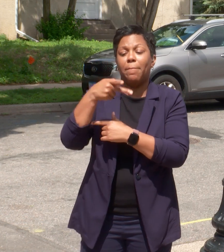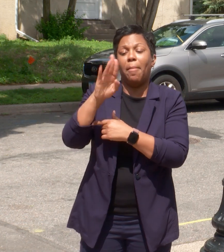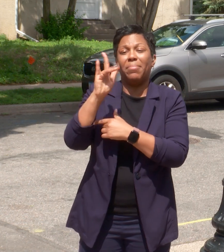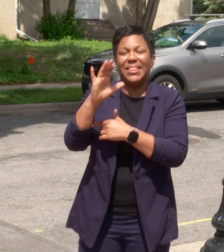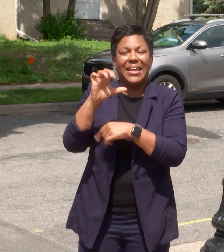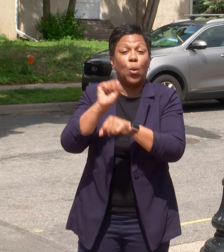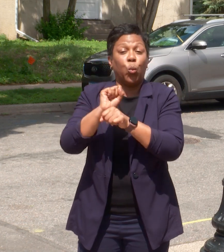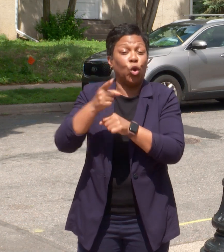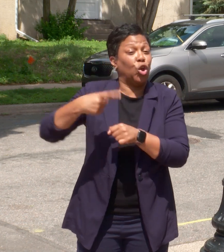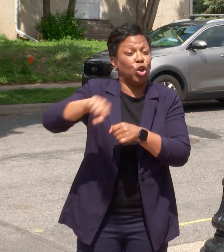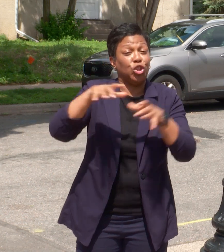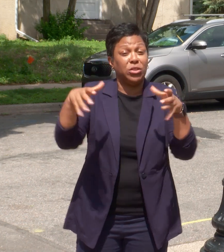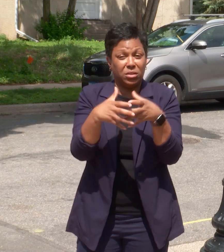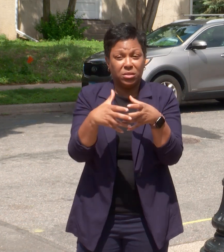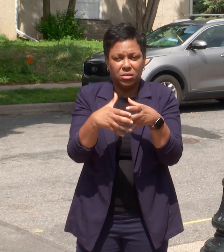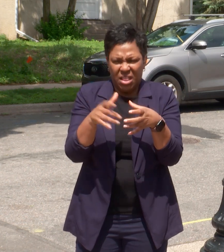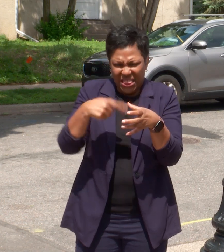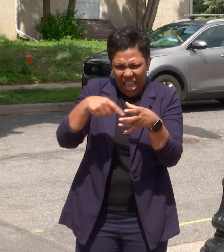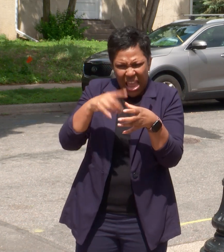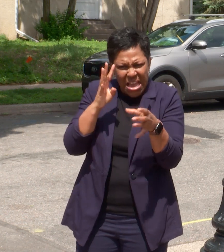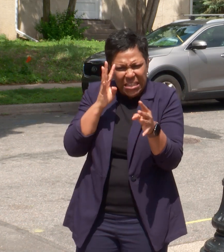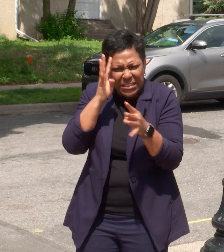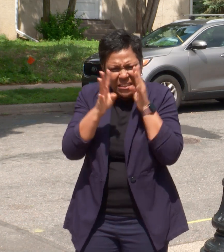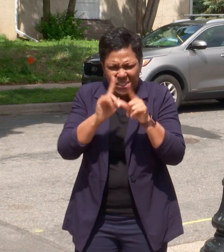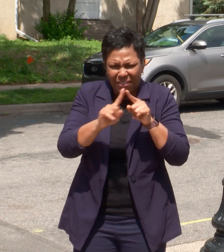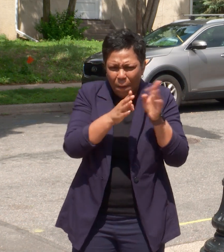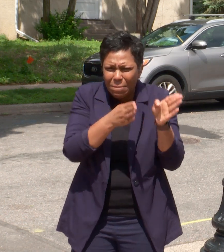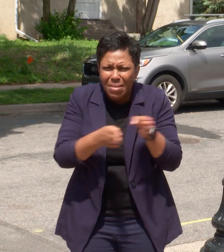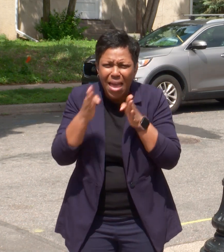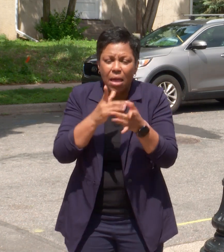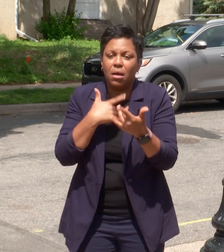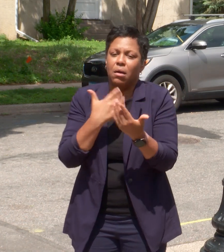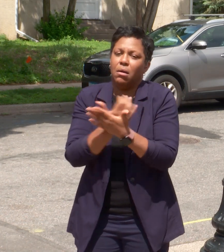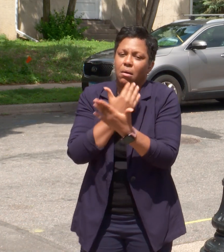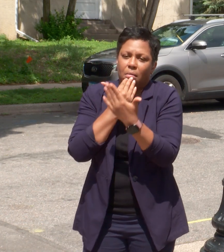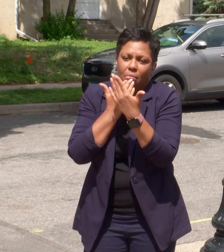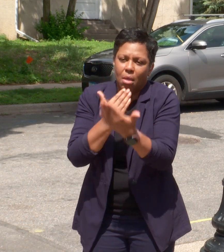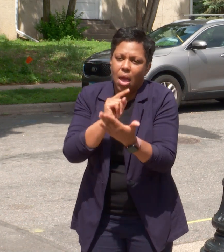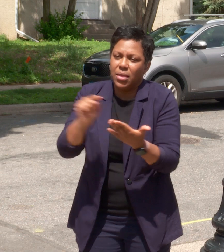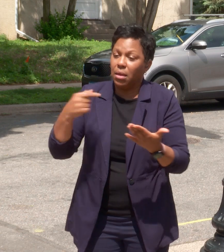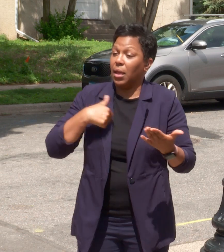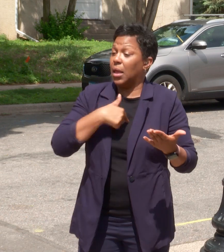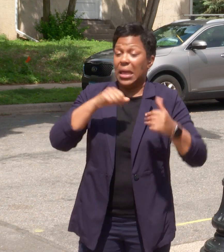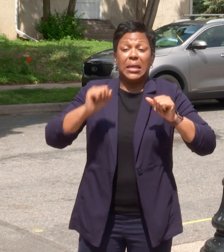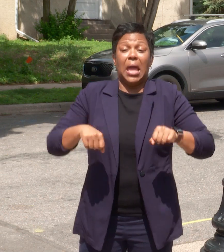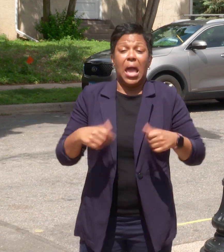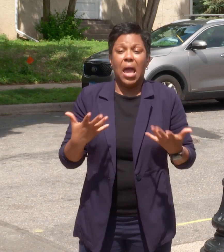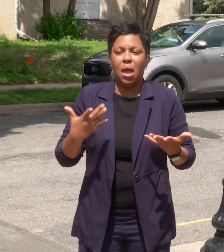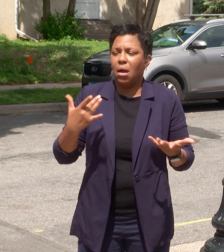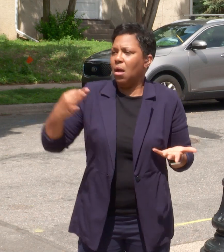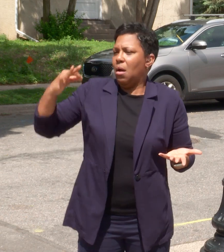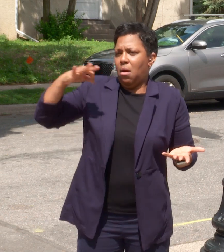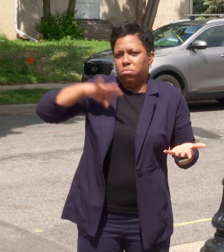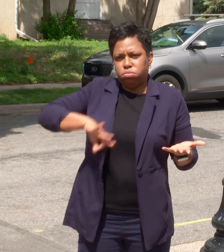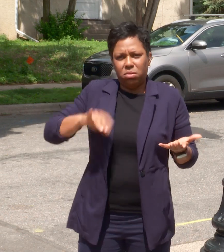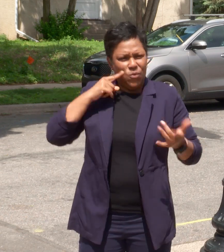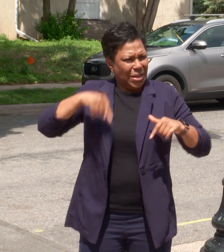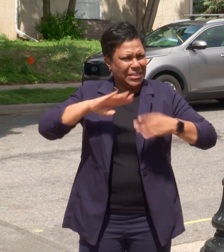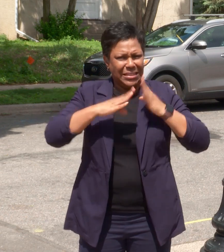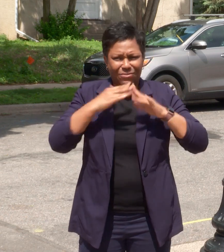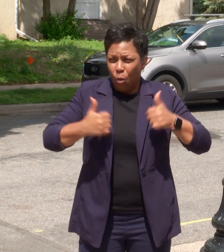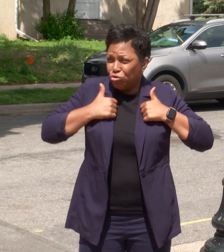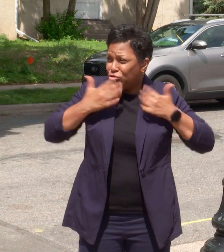up with this plan and be able to utilize the resources on behalf of the residents. And I'm going to introduce